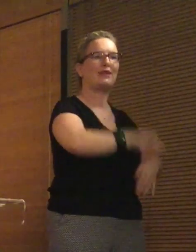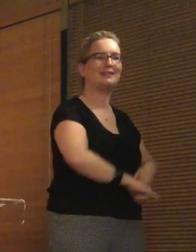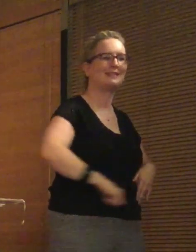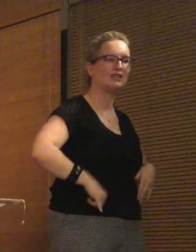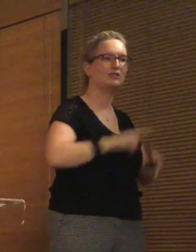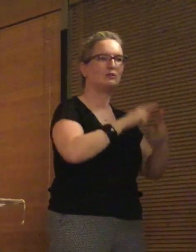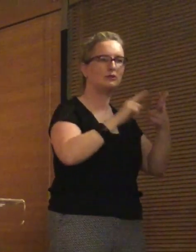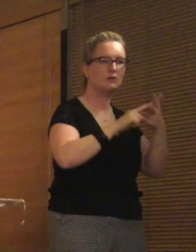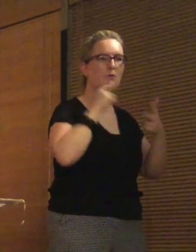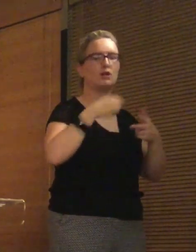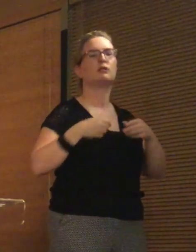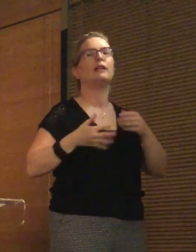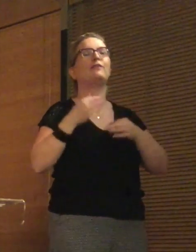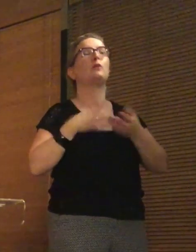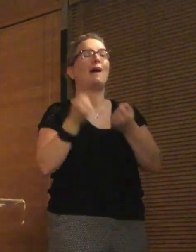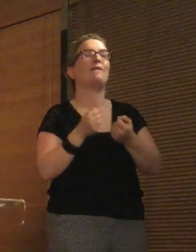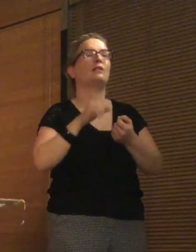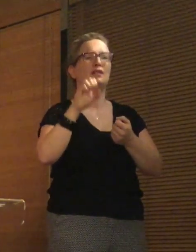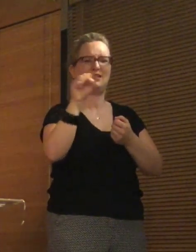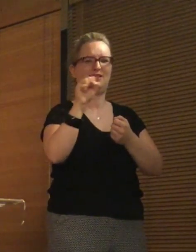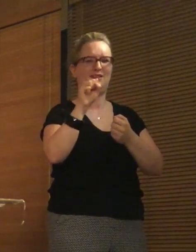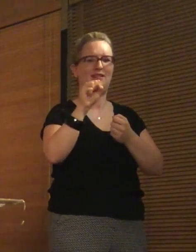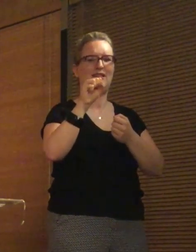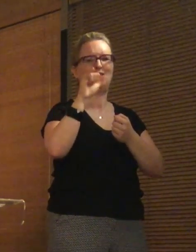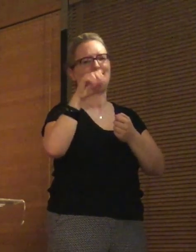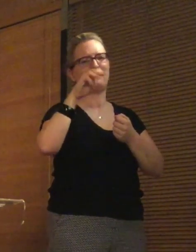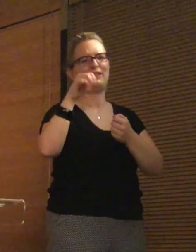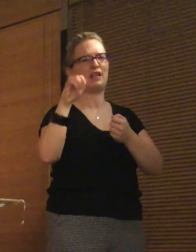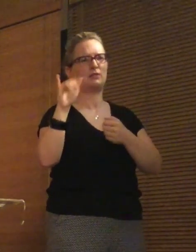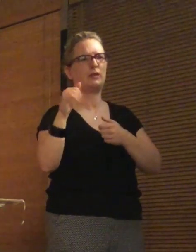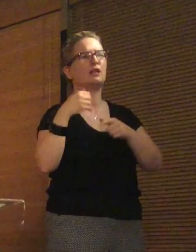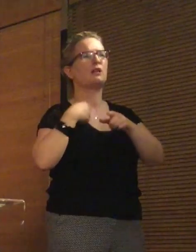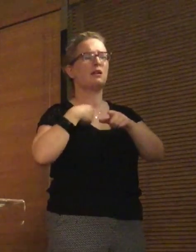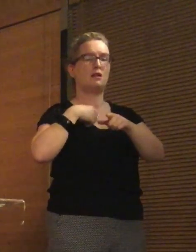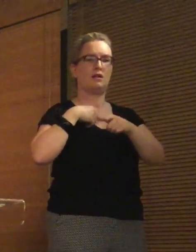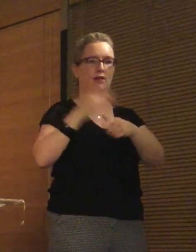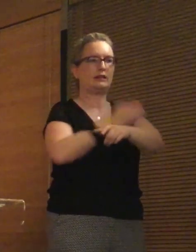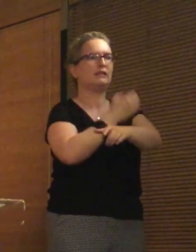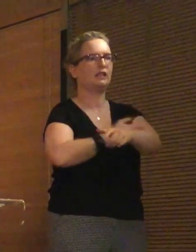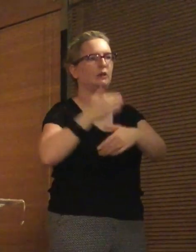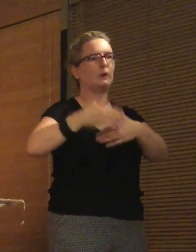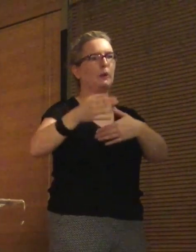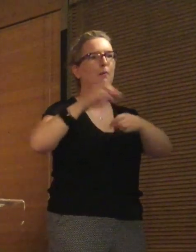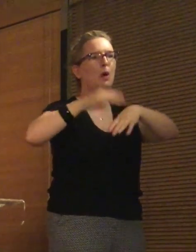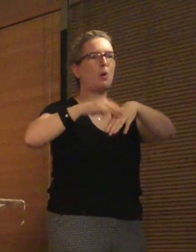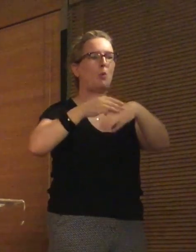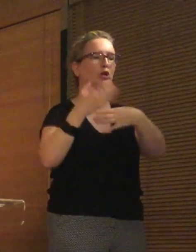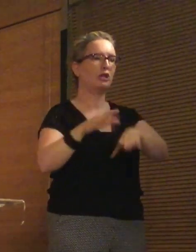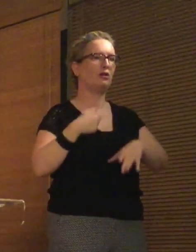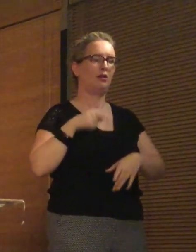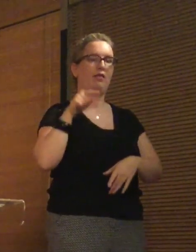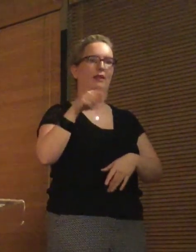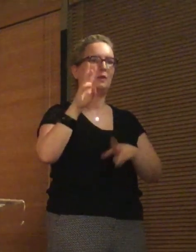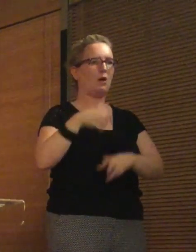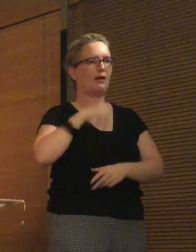could go on. So they thought the ideal number of children, these are the obstetricians now, I'm saying, that the ideal number, Catholic